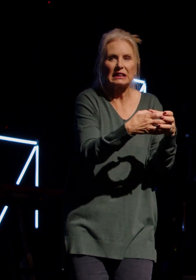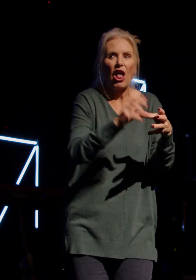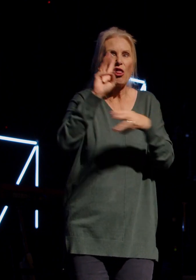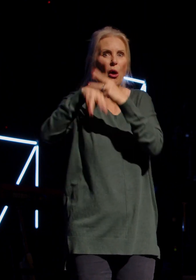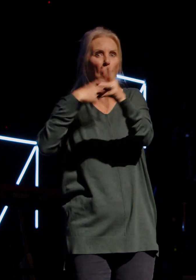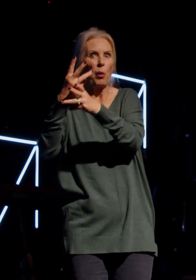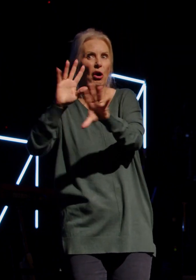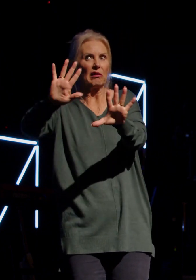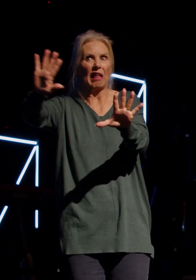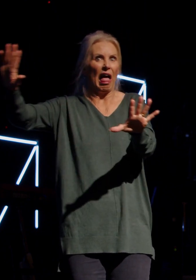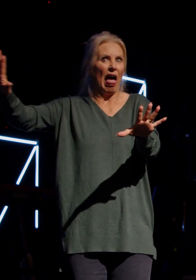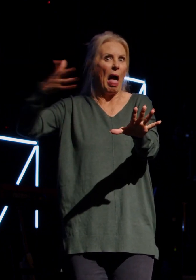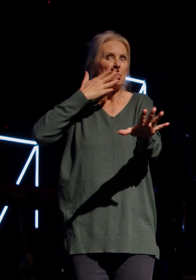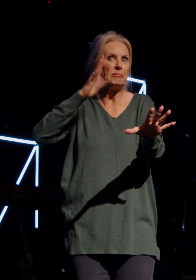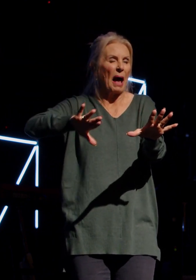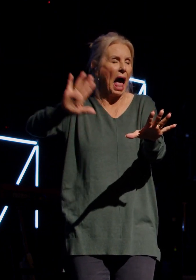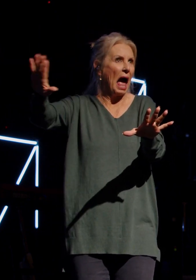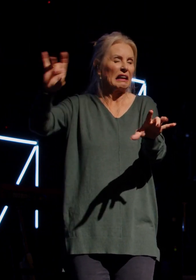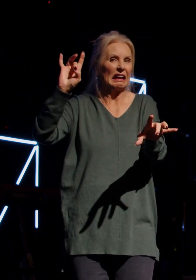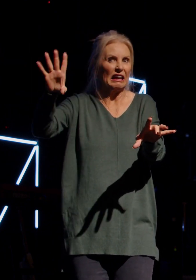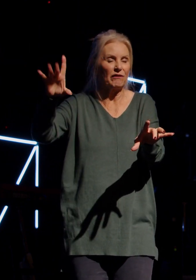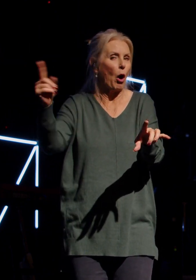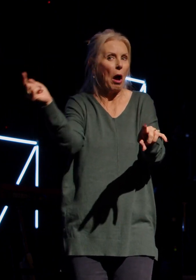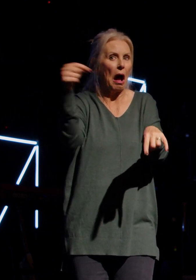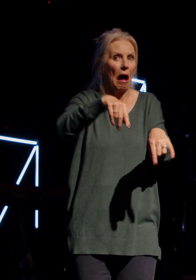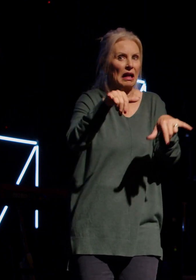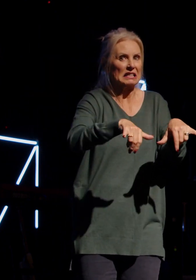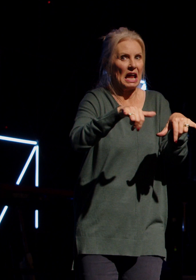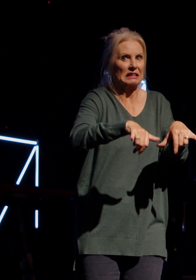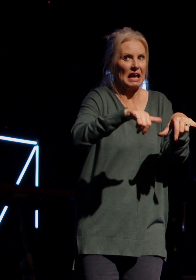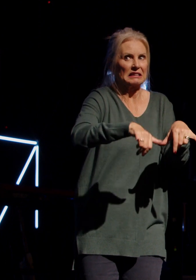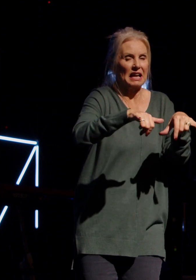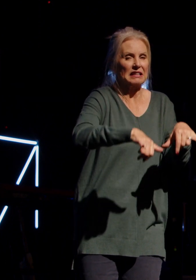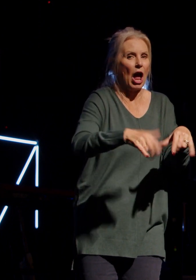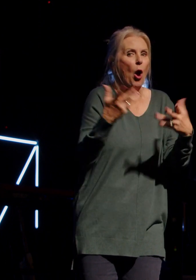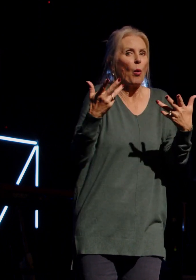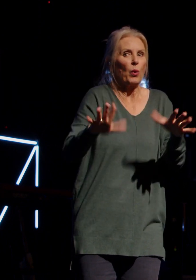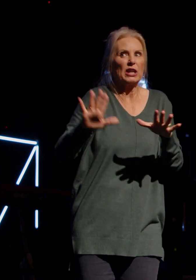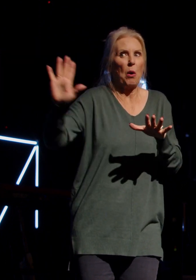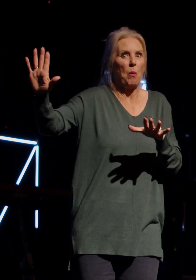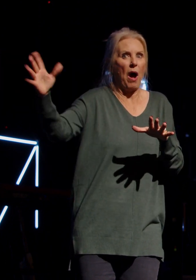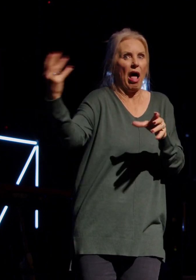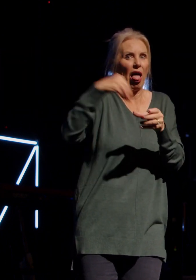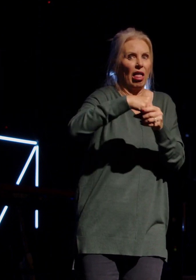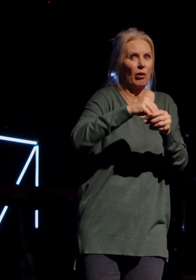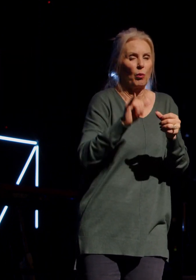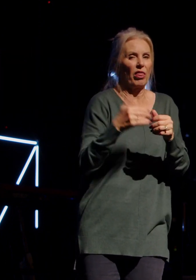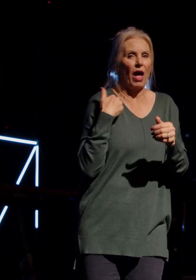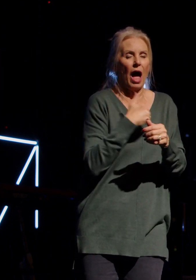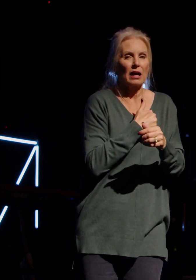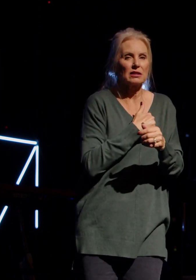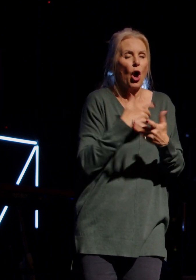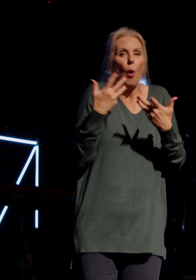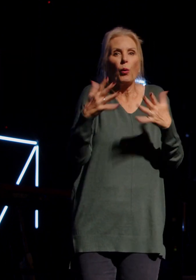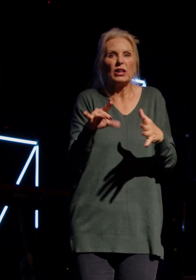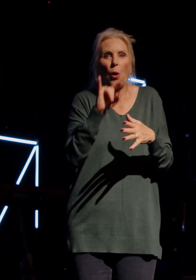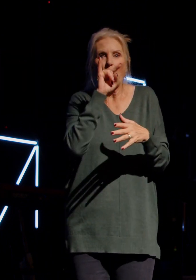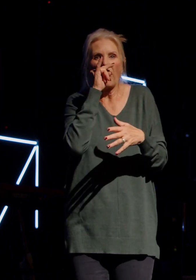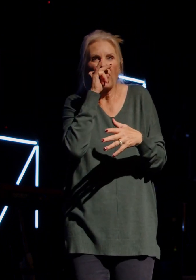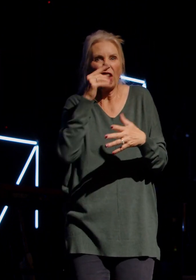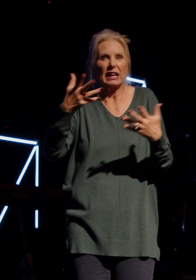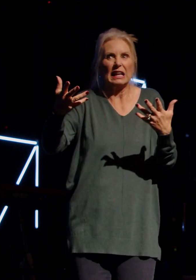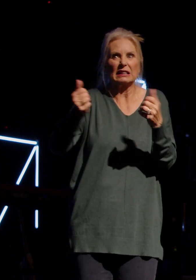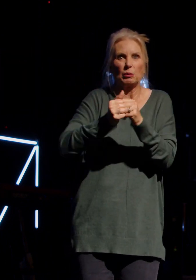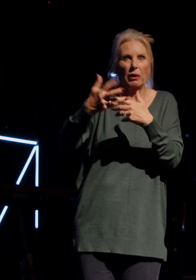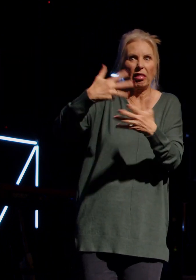so bad, so evil. Come over here. We don't want to be contaminated by it. Gross. We don't want our kids to like even be around